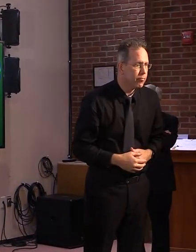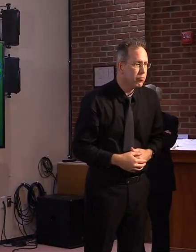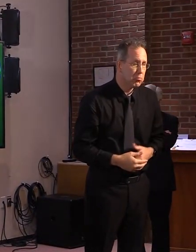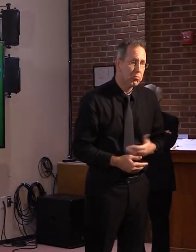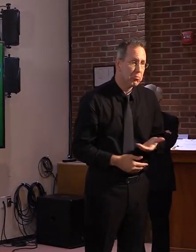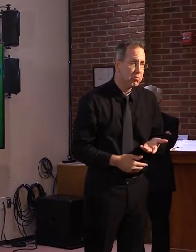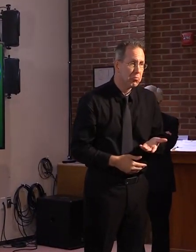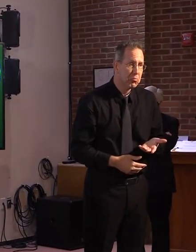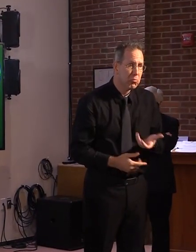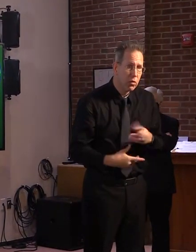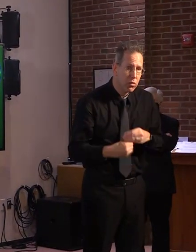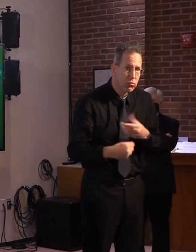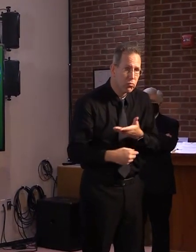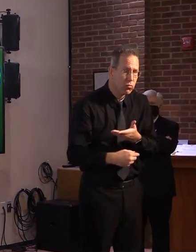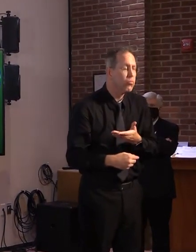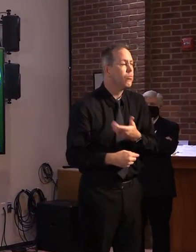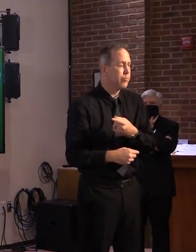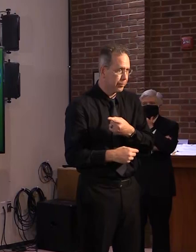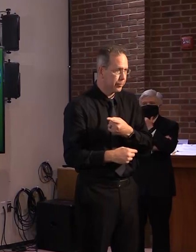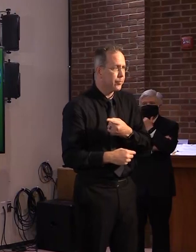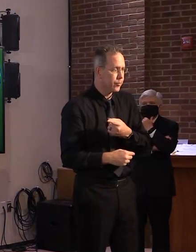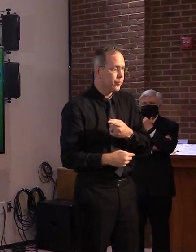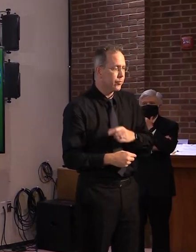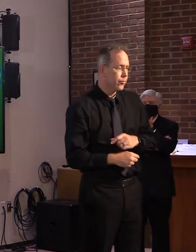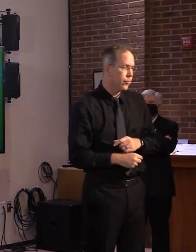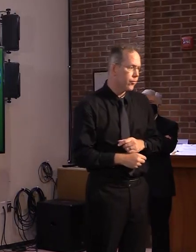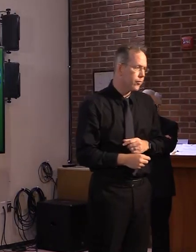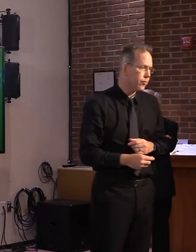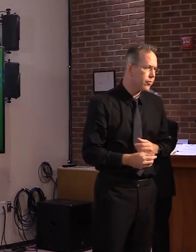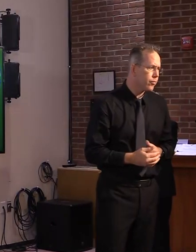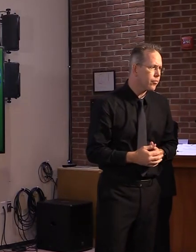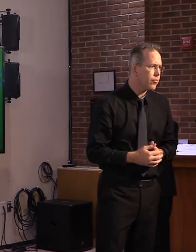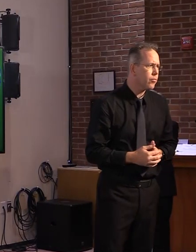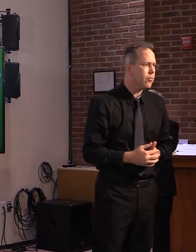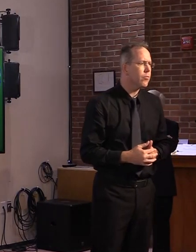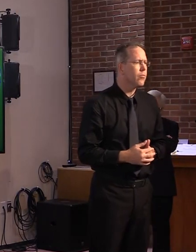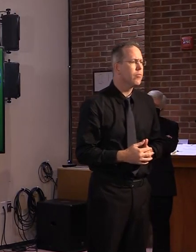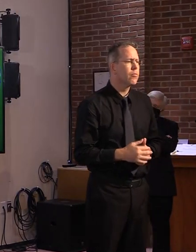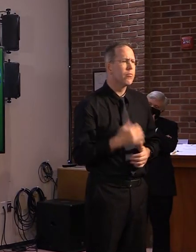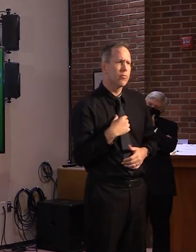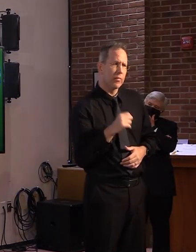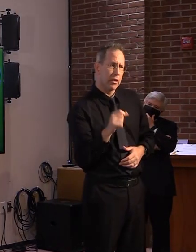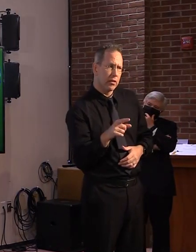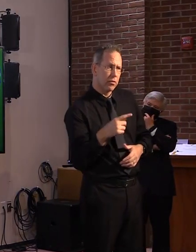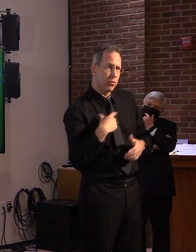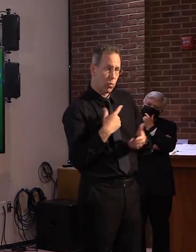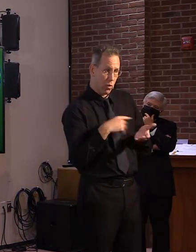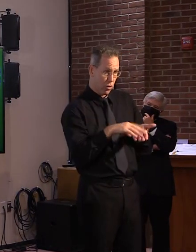So just to be clear, the question was, what have we learned that we can do better?